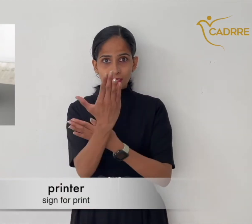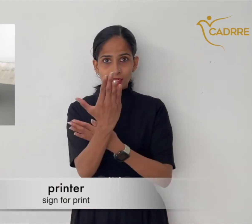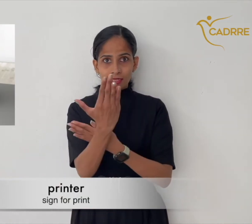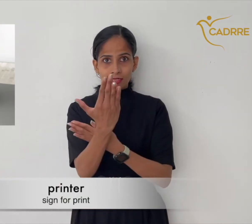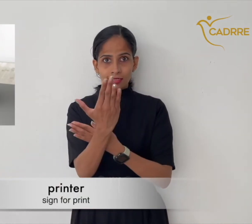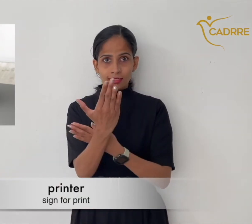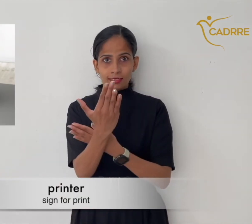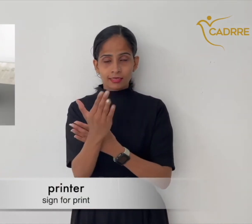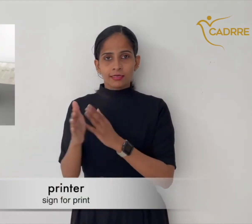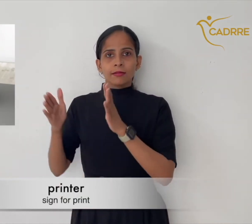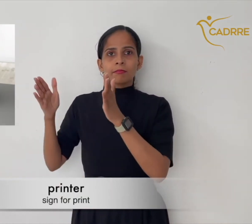printer